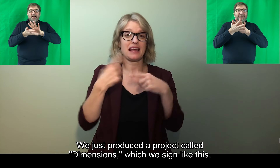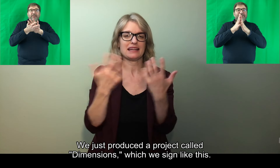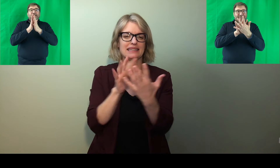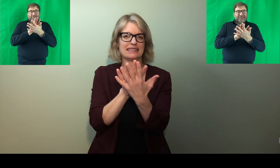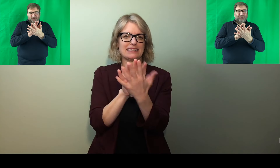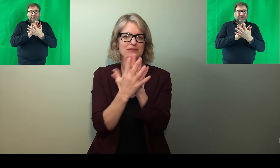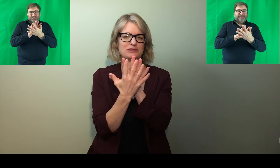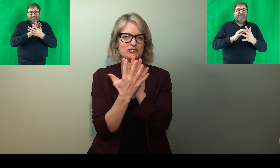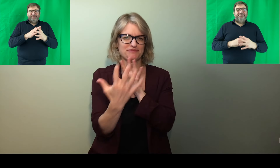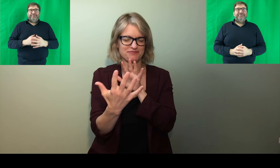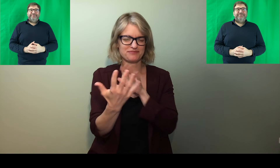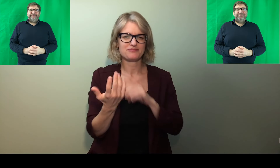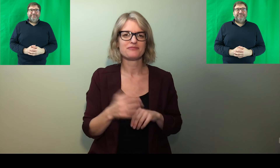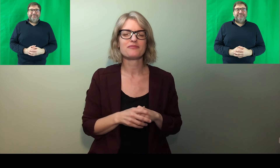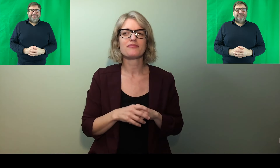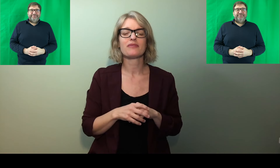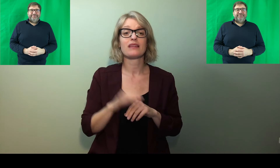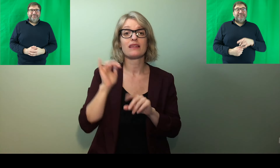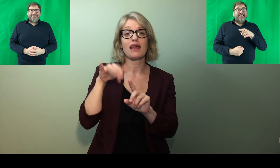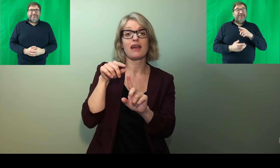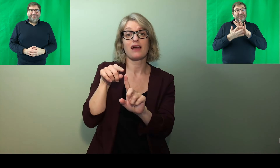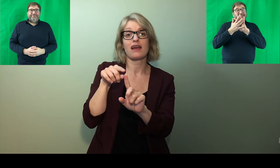this.